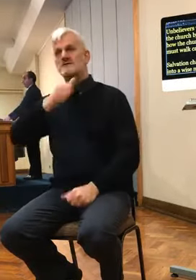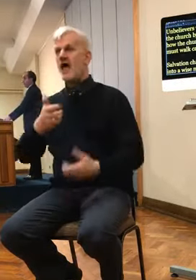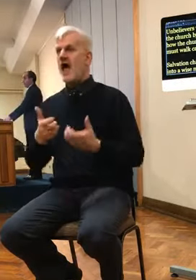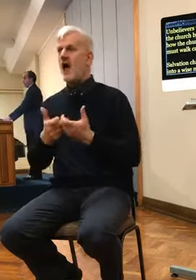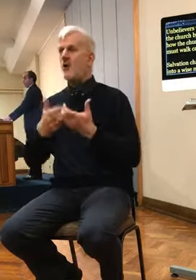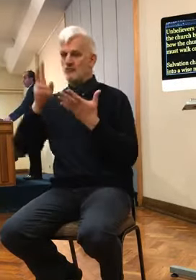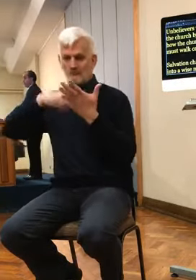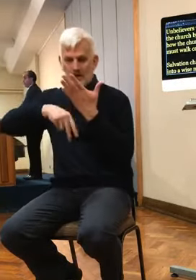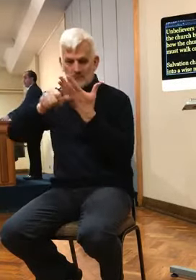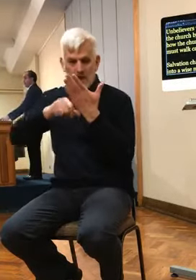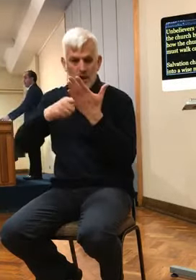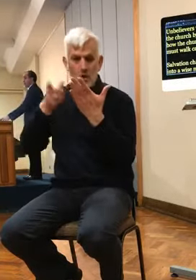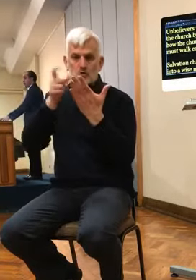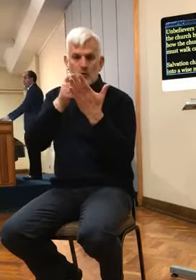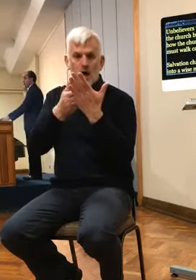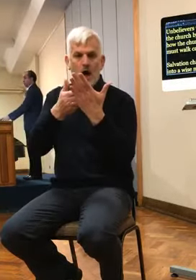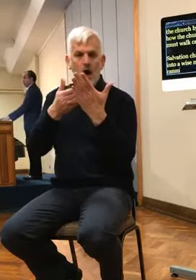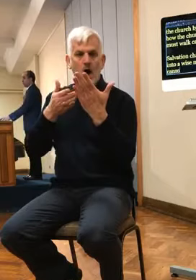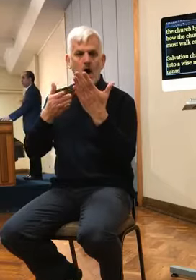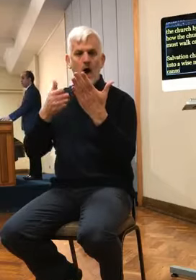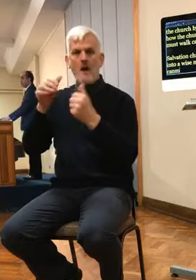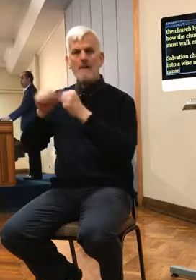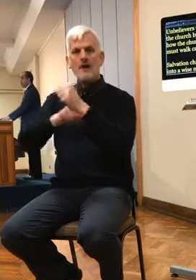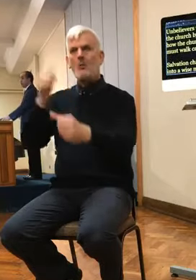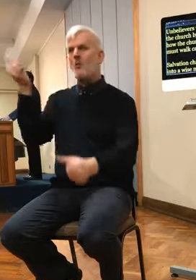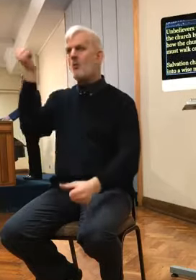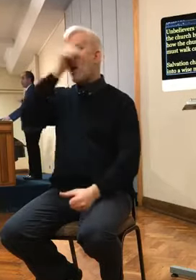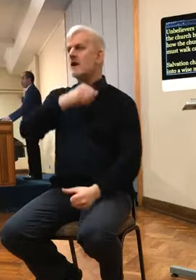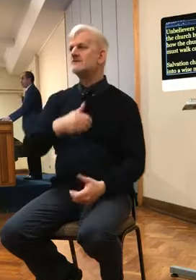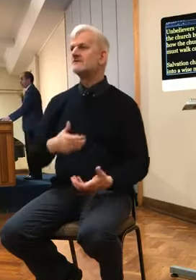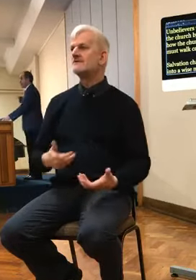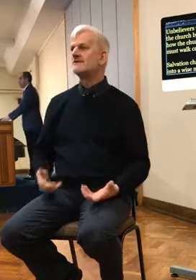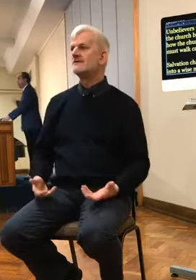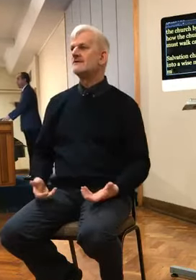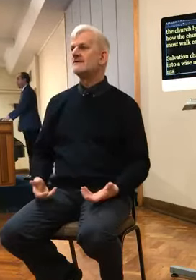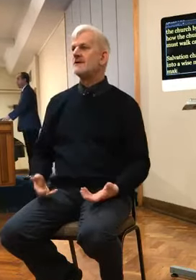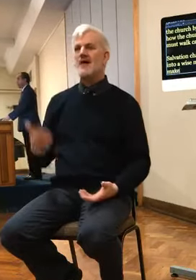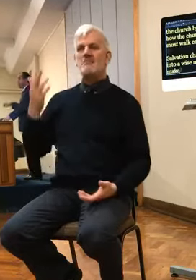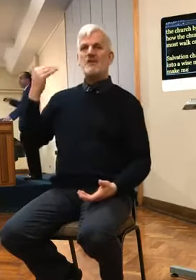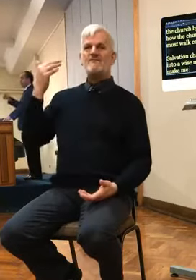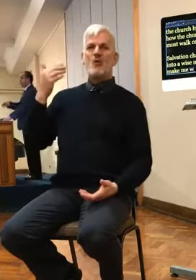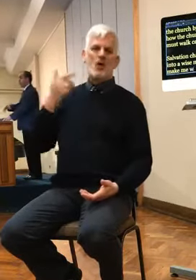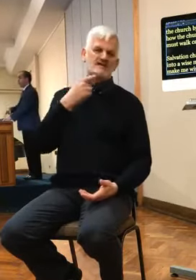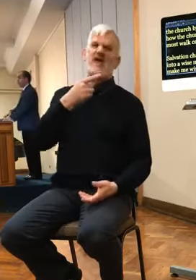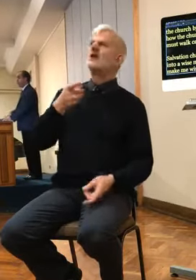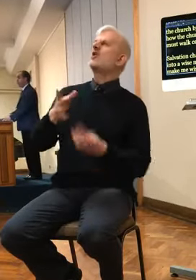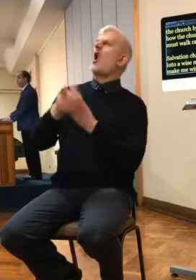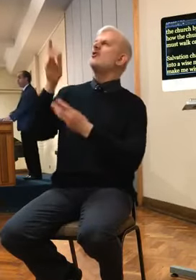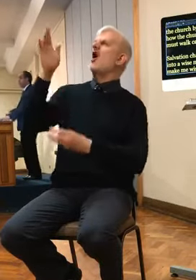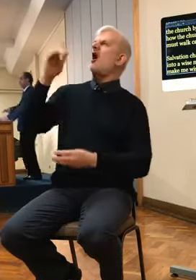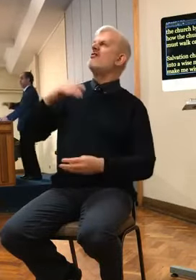foolish man who said before, there is even no God, I'm just living for himself, for the here and now, there